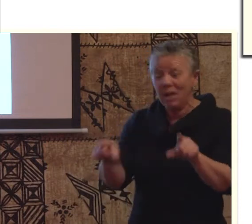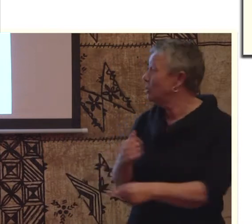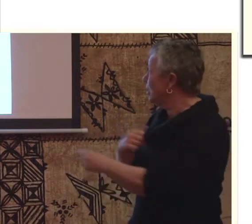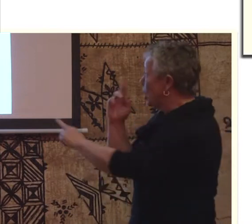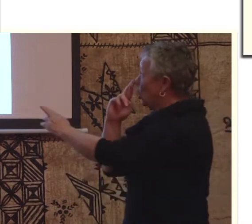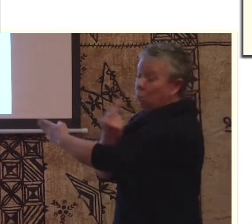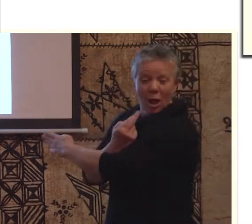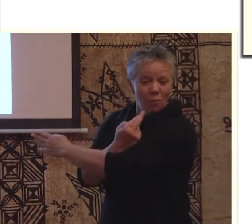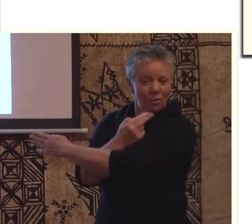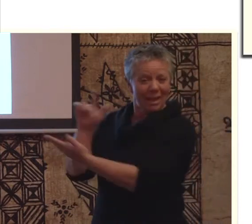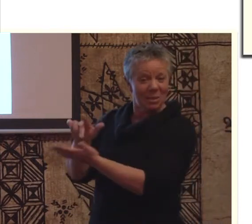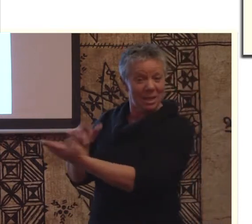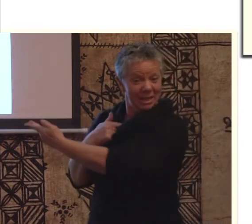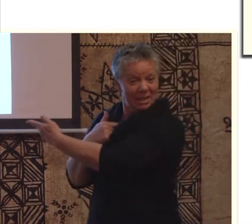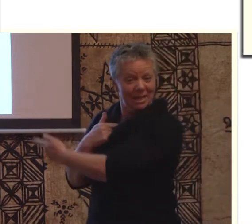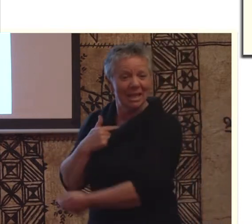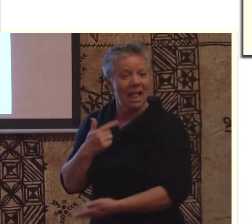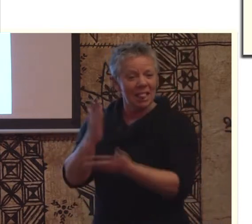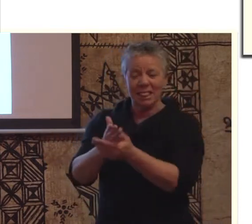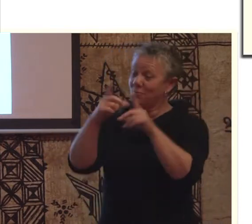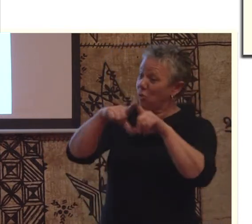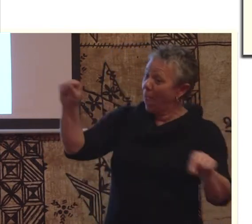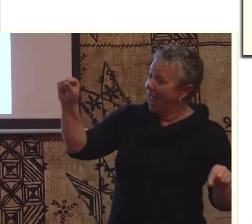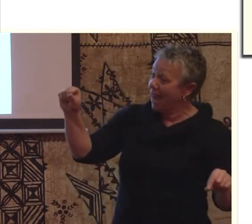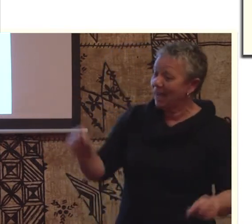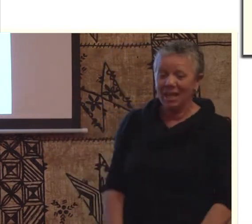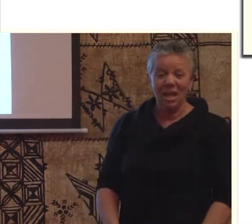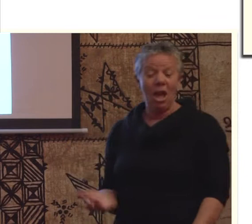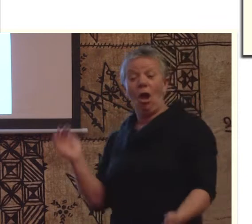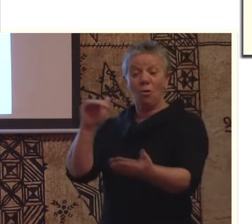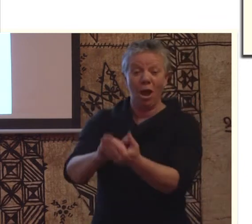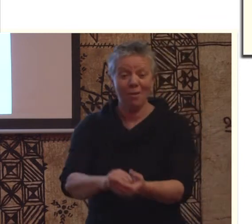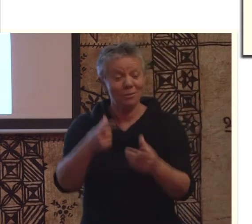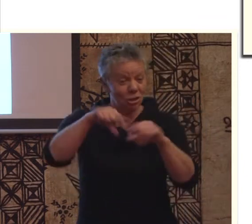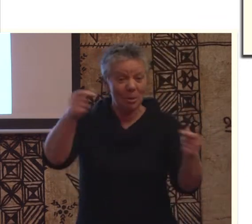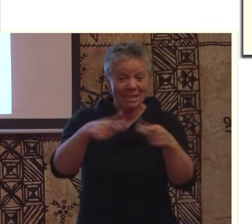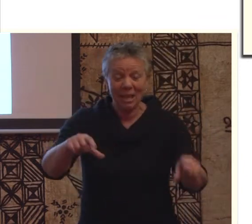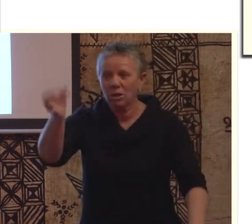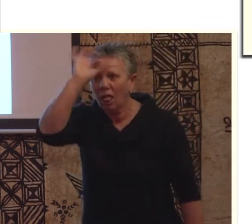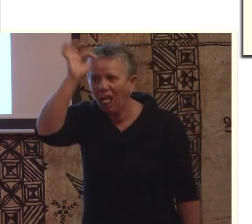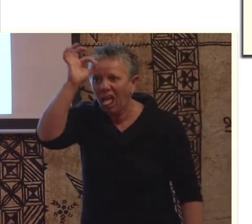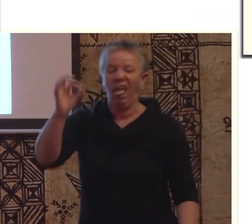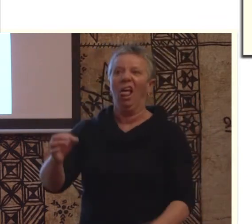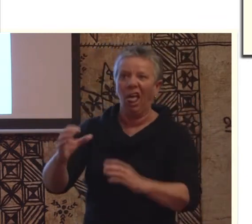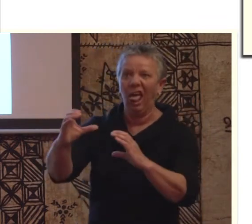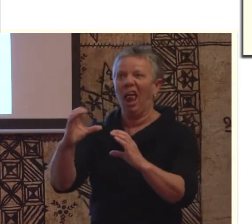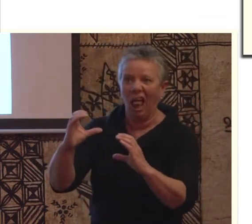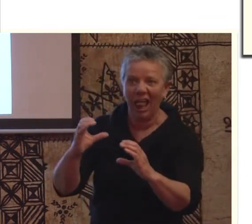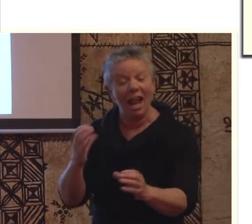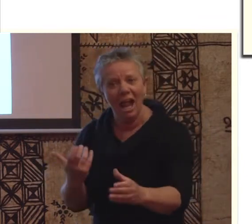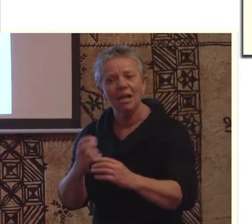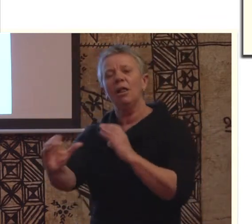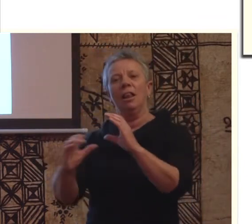middle, I lived in Japan for a year. I didn't know any Japanese when I first went there. So that was a crash course in learning